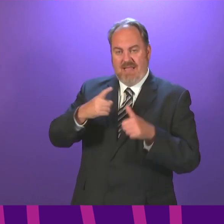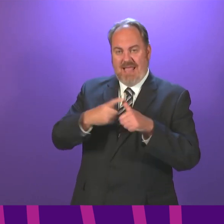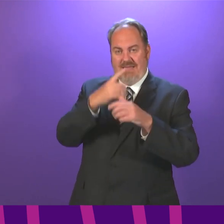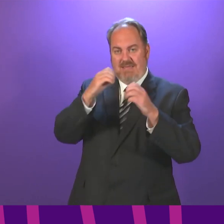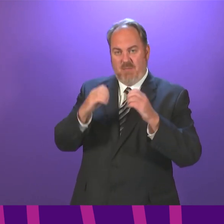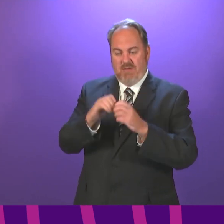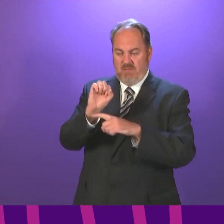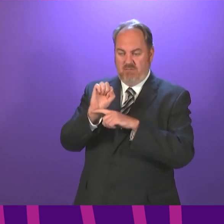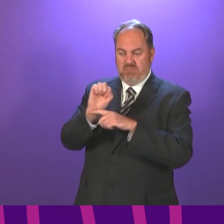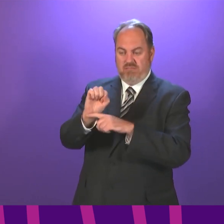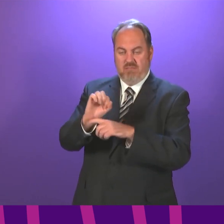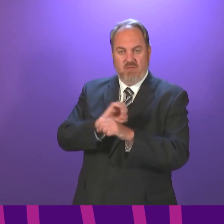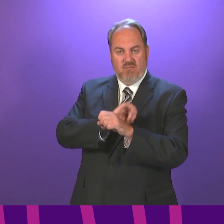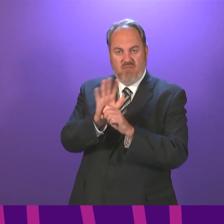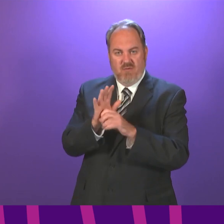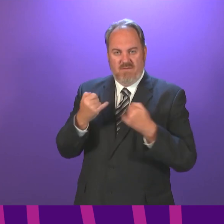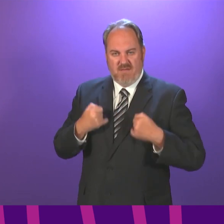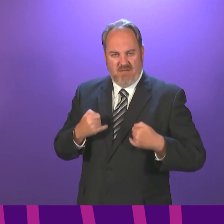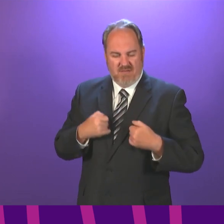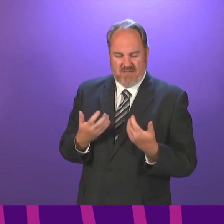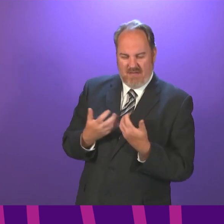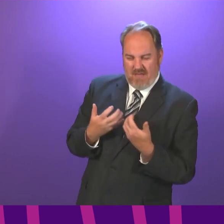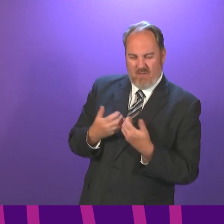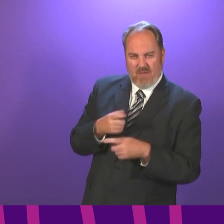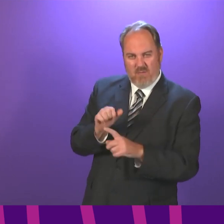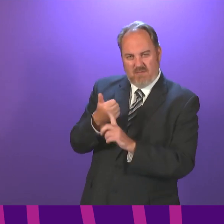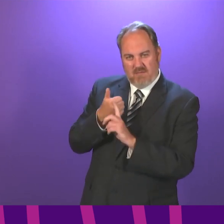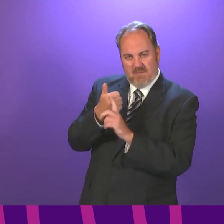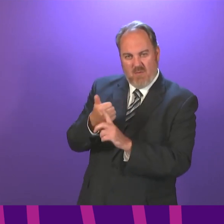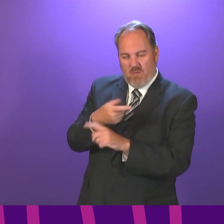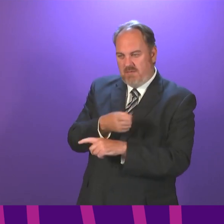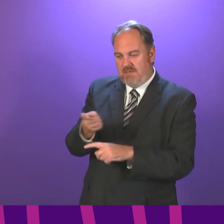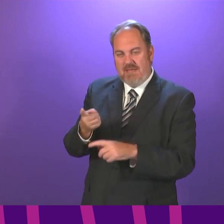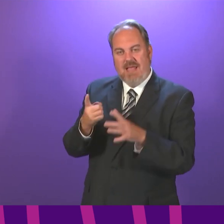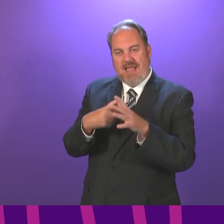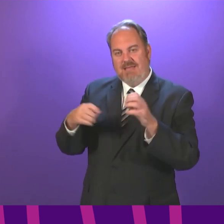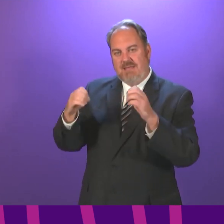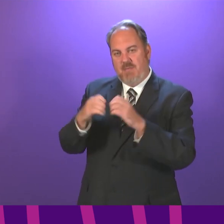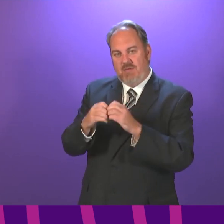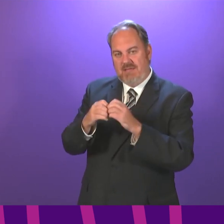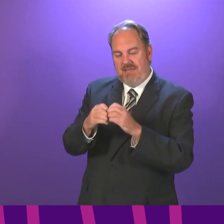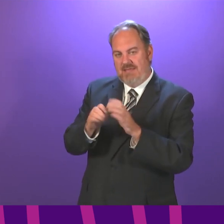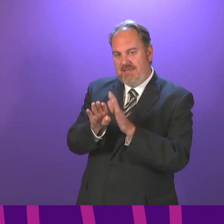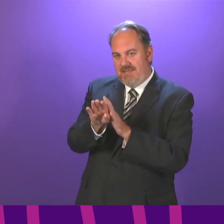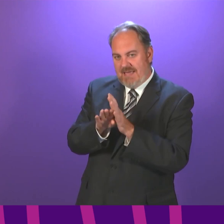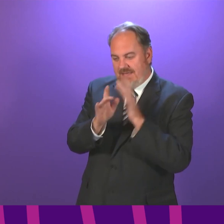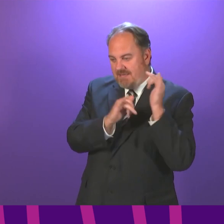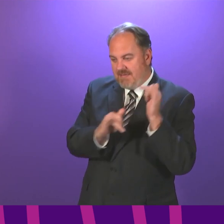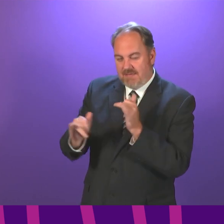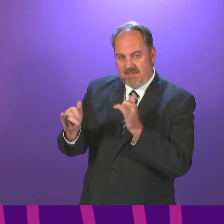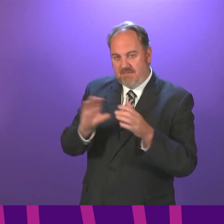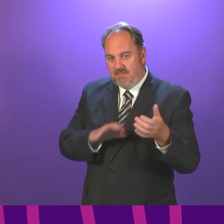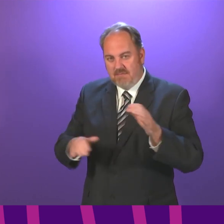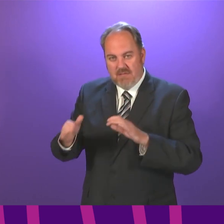Can I ask the First Minister what consideration the Scottish Government have given to providing antibody tests immunosuppressed people to assess the